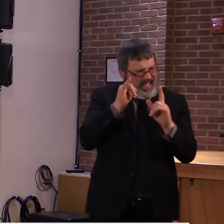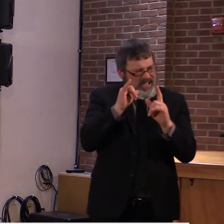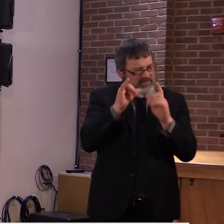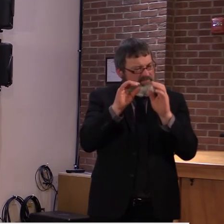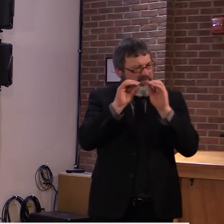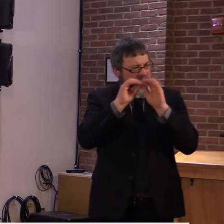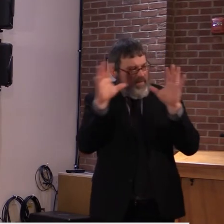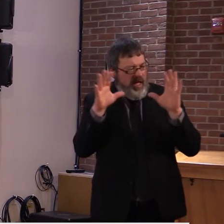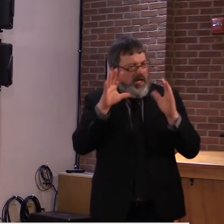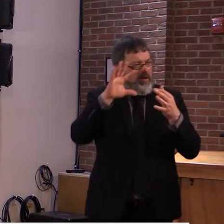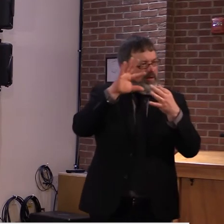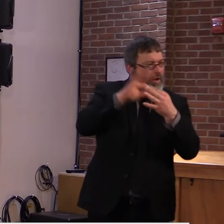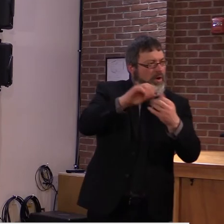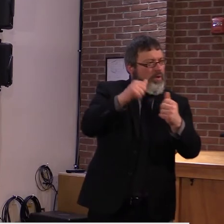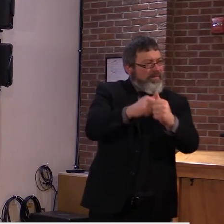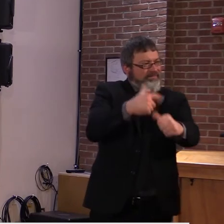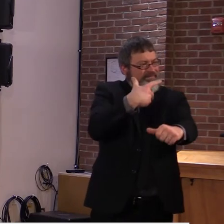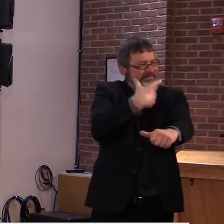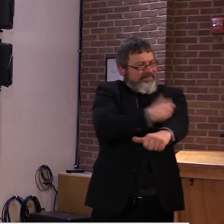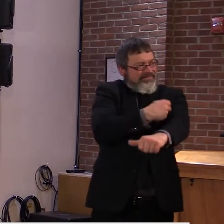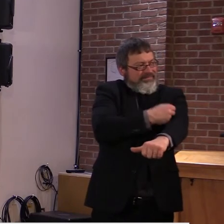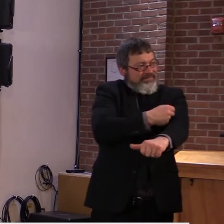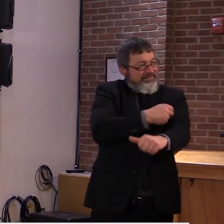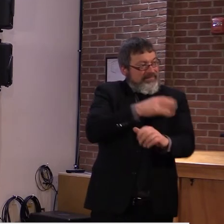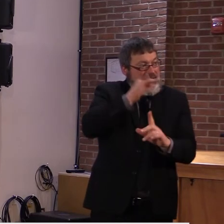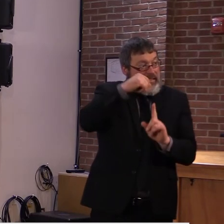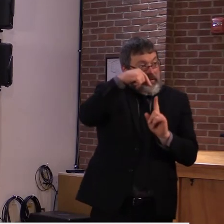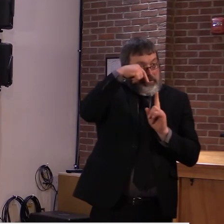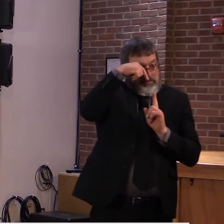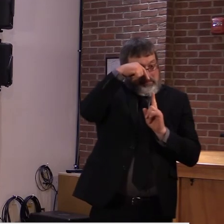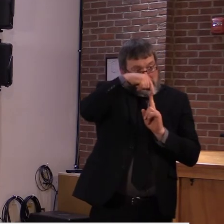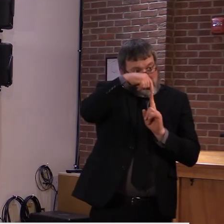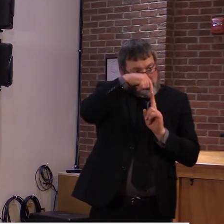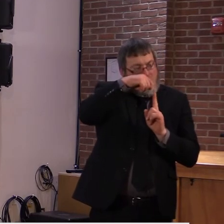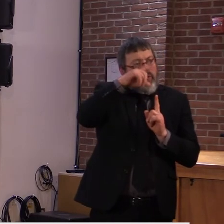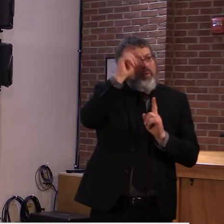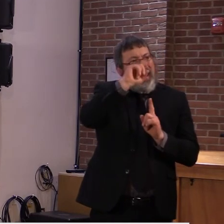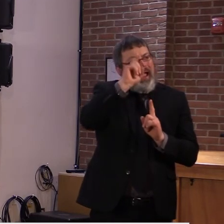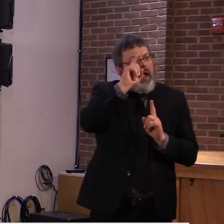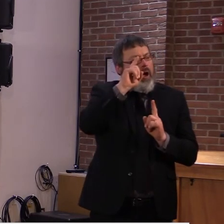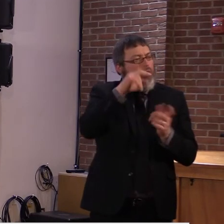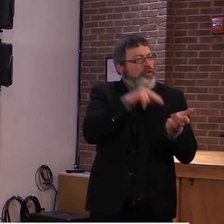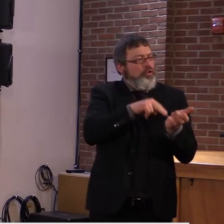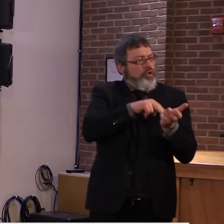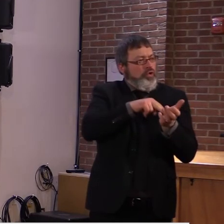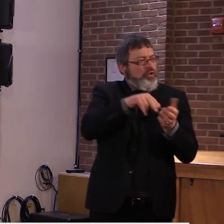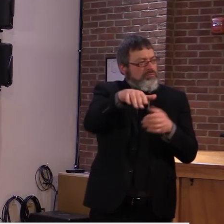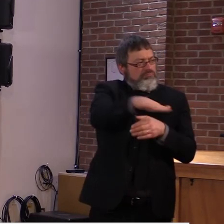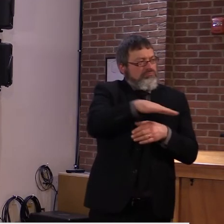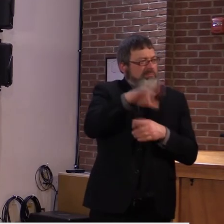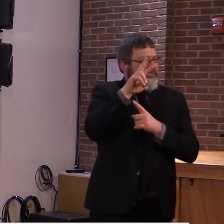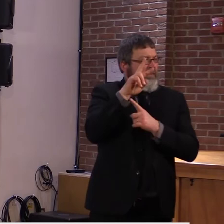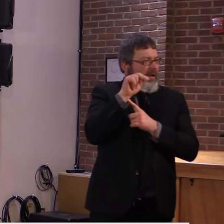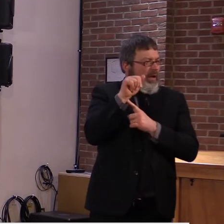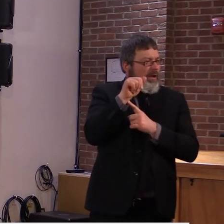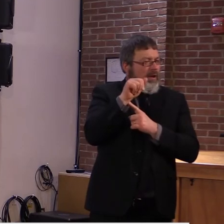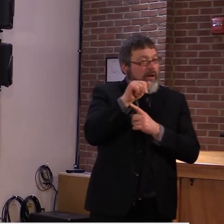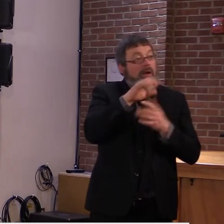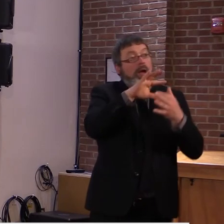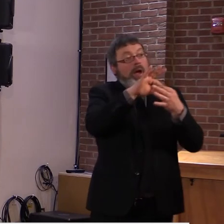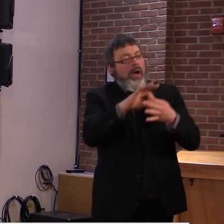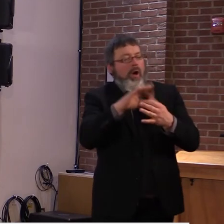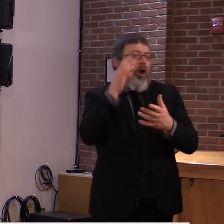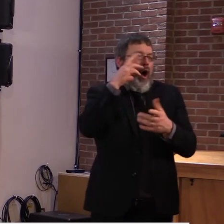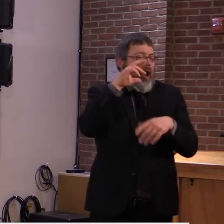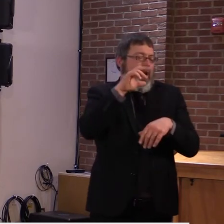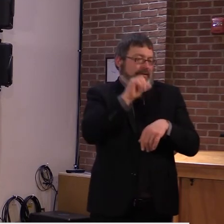facilities and assisted living facilities. I'm not clear who will actually be administering the vaccine at those